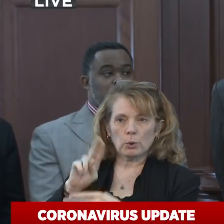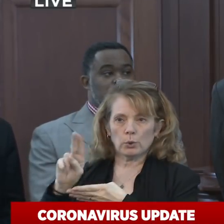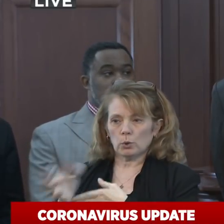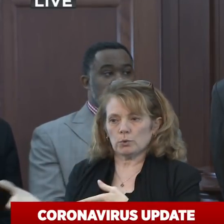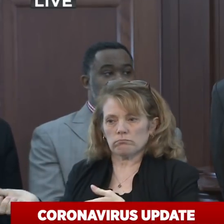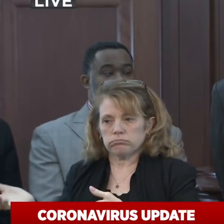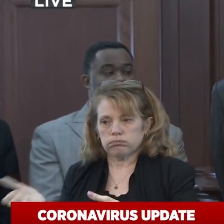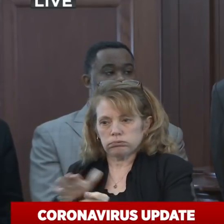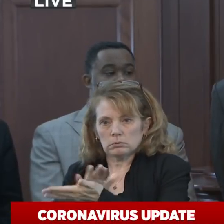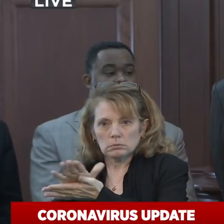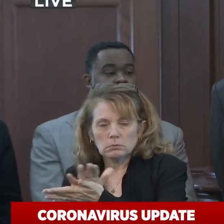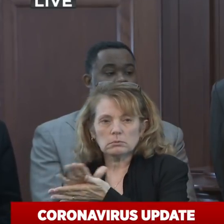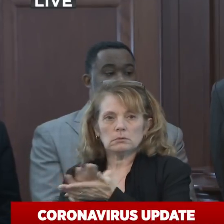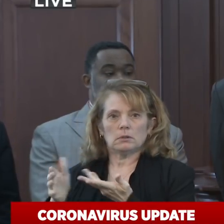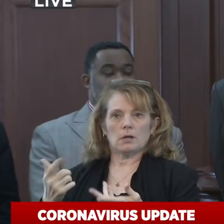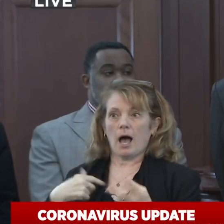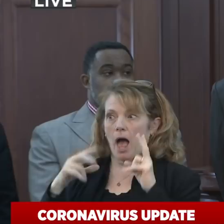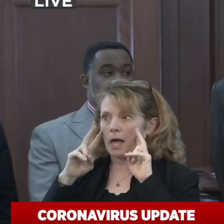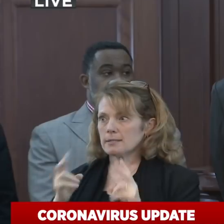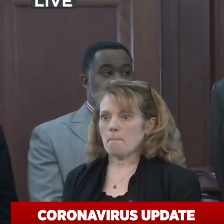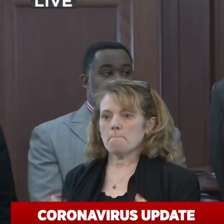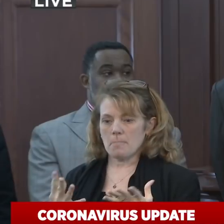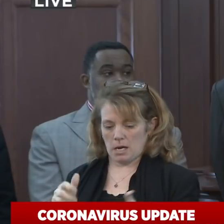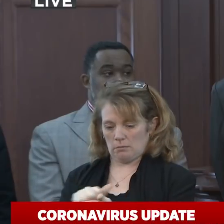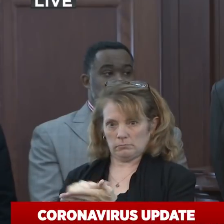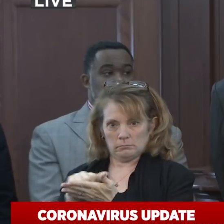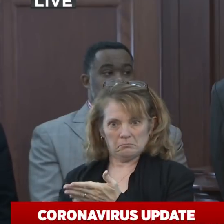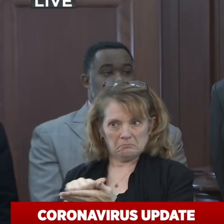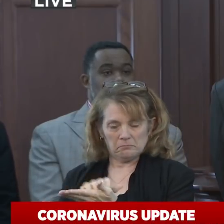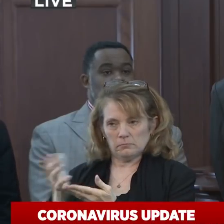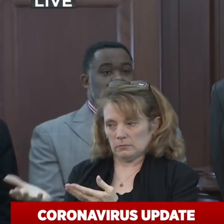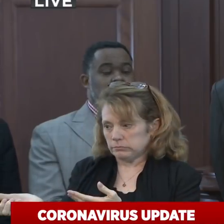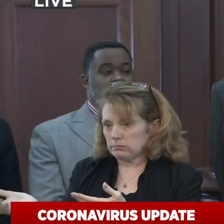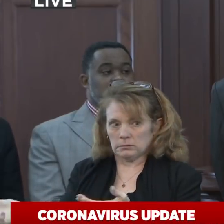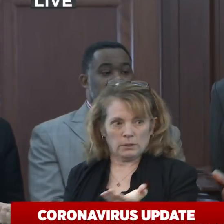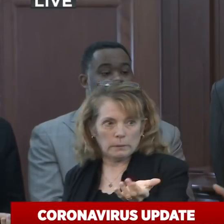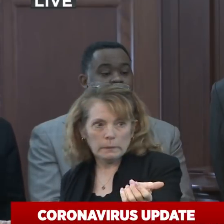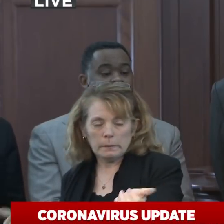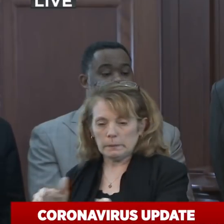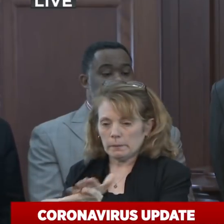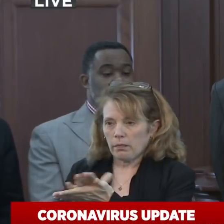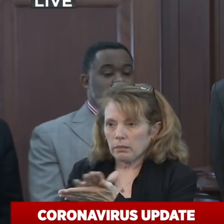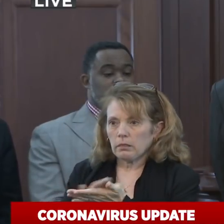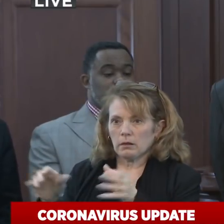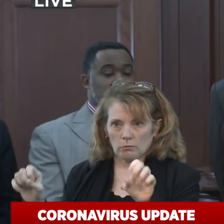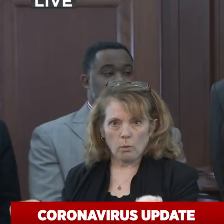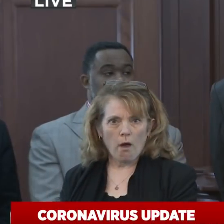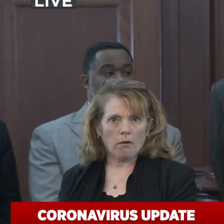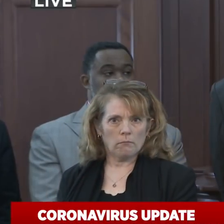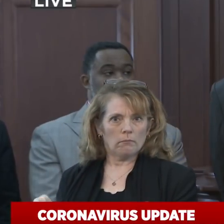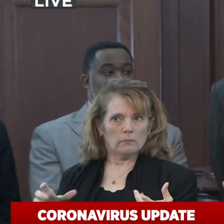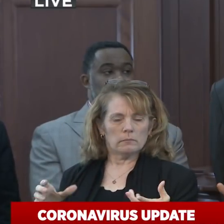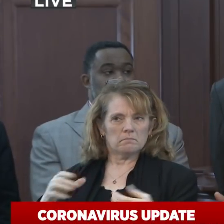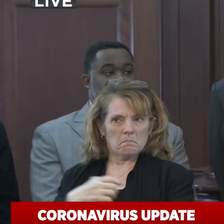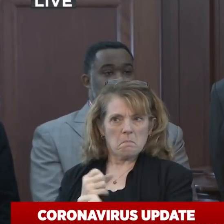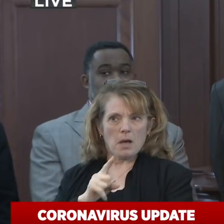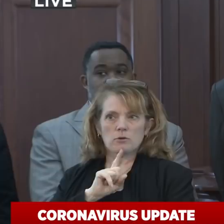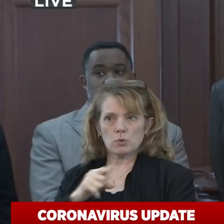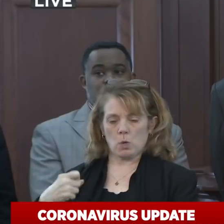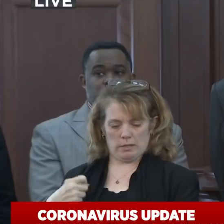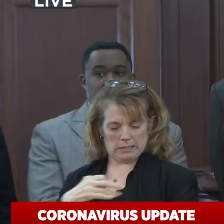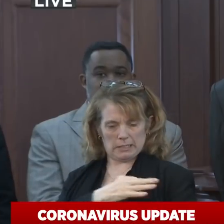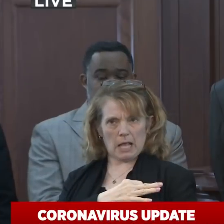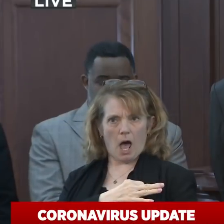I saw many hand sanitizers just on my way into the office. We have to continue to exercise, make sure that our staff is